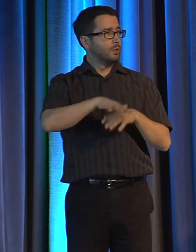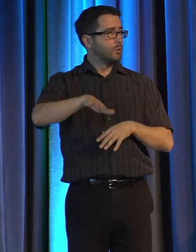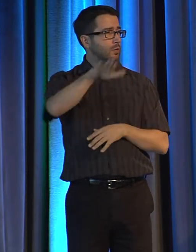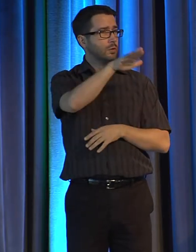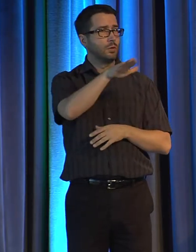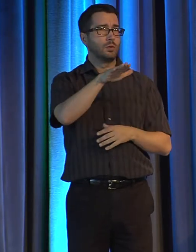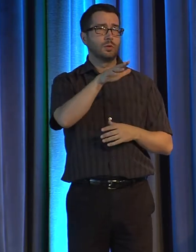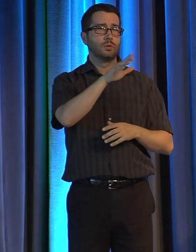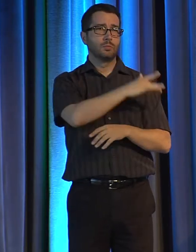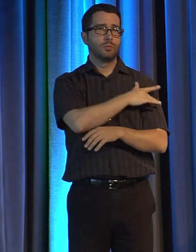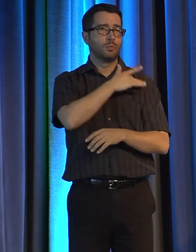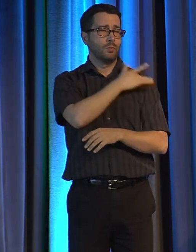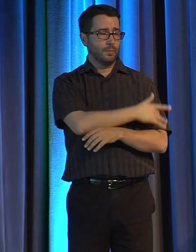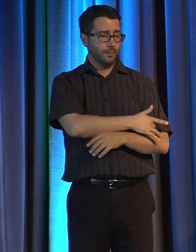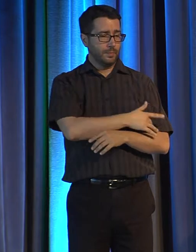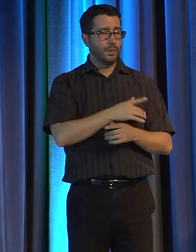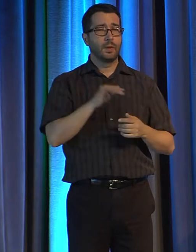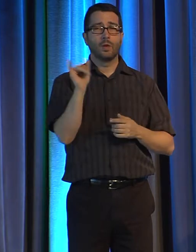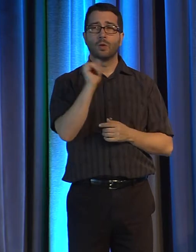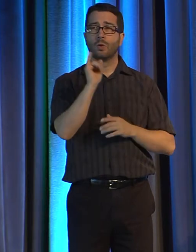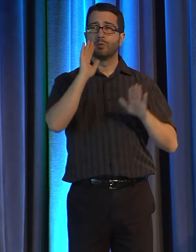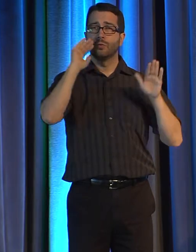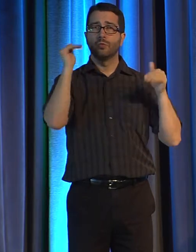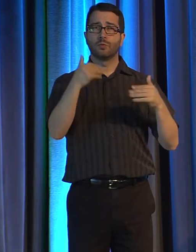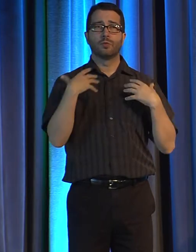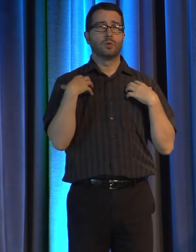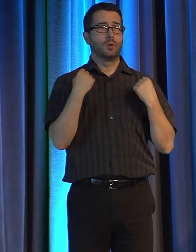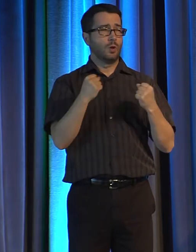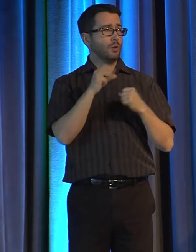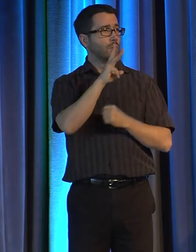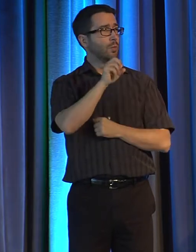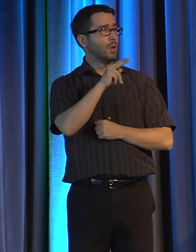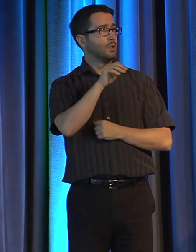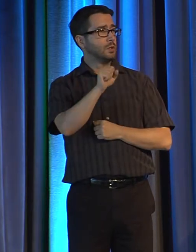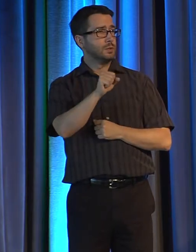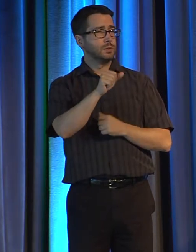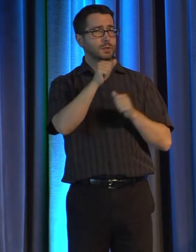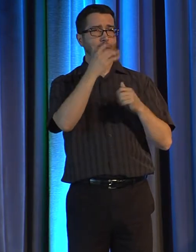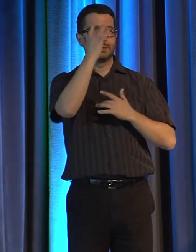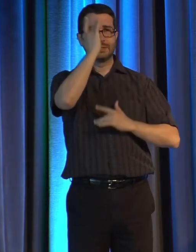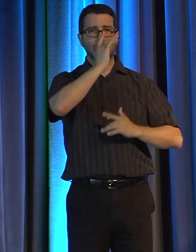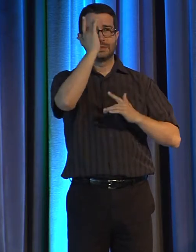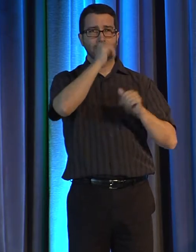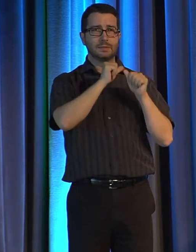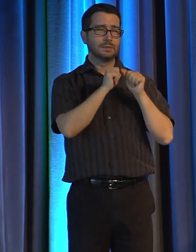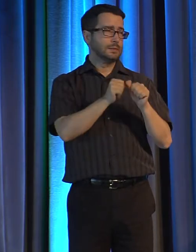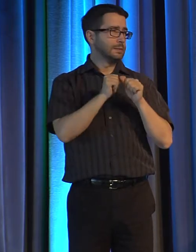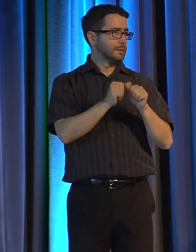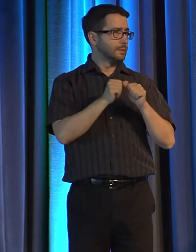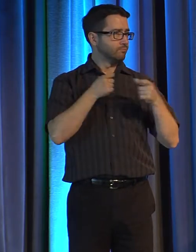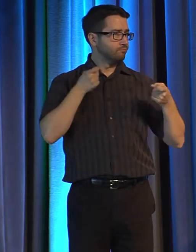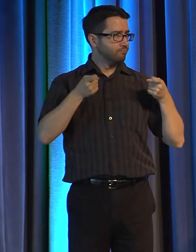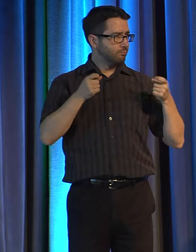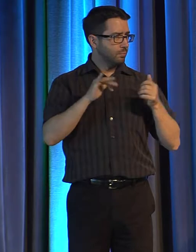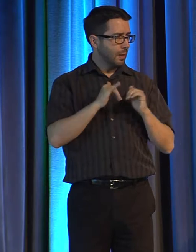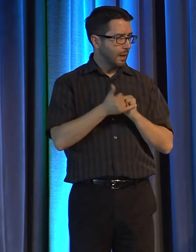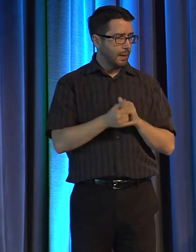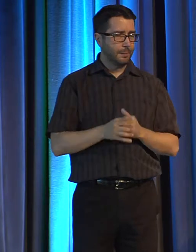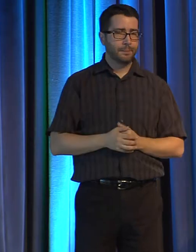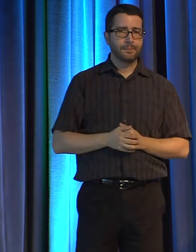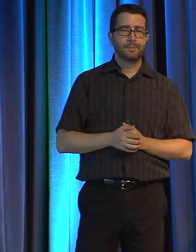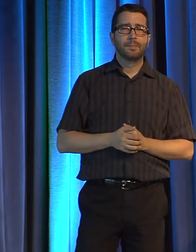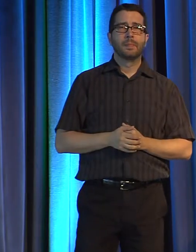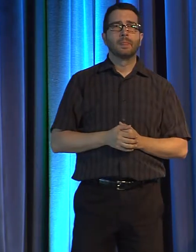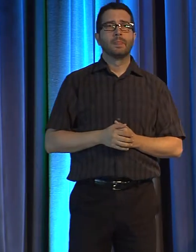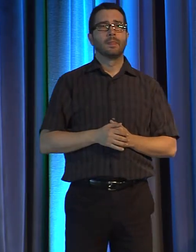we're increasing our focus on wellness and chronic disease management, and indeed prevention of chronic disease. We're so